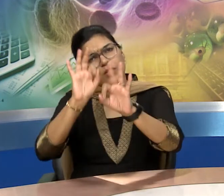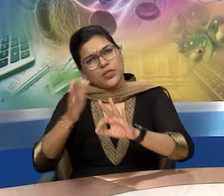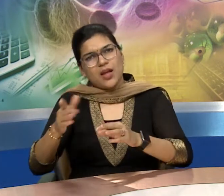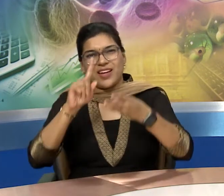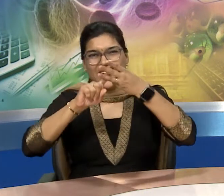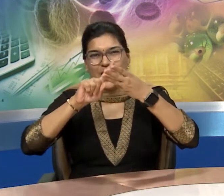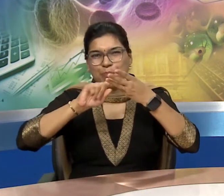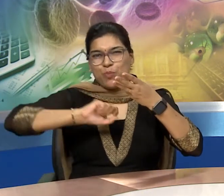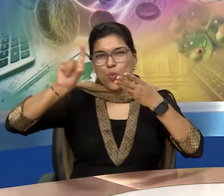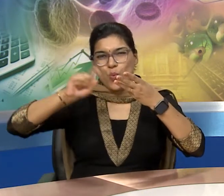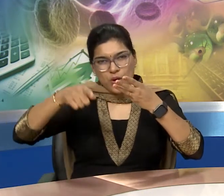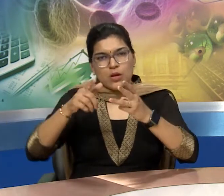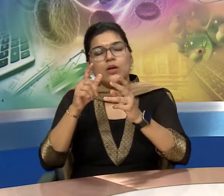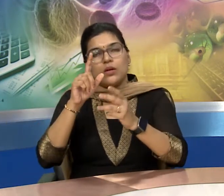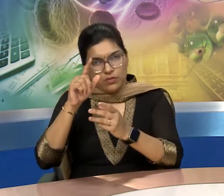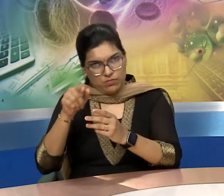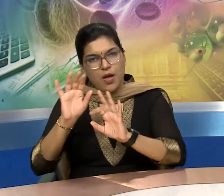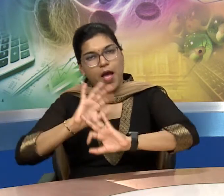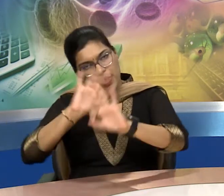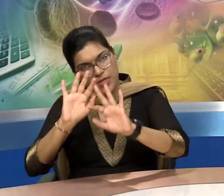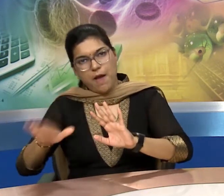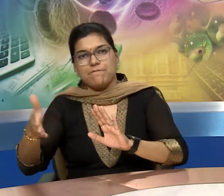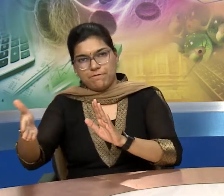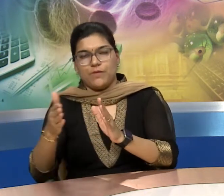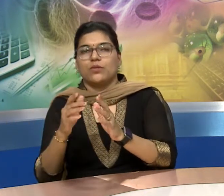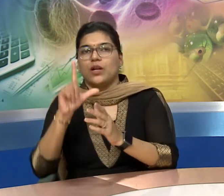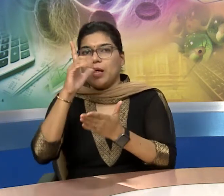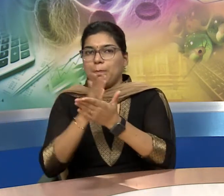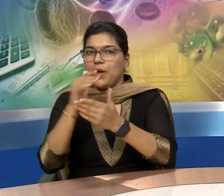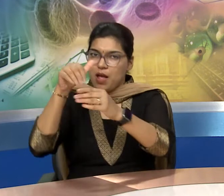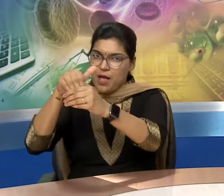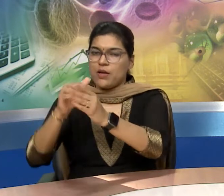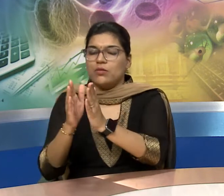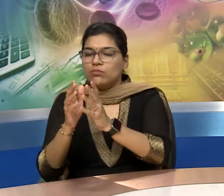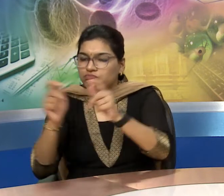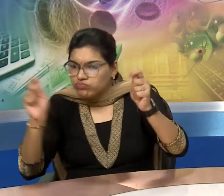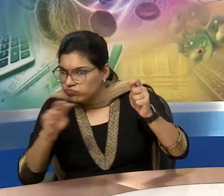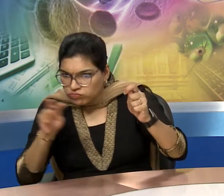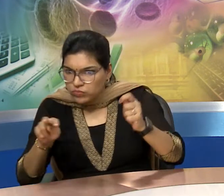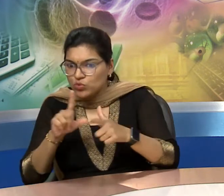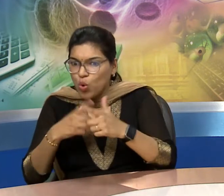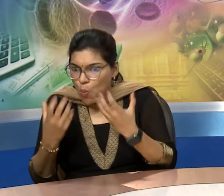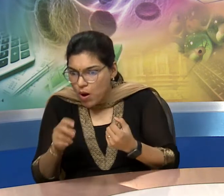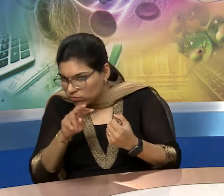the social awareness programs which are undertaken by various departments